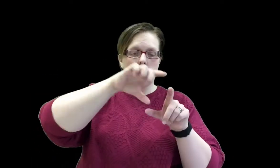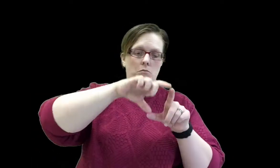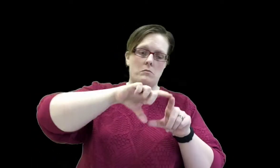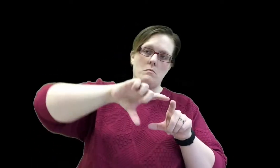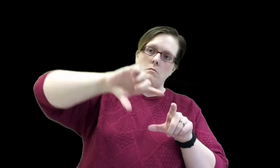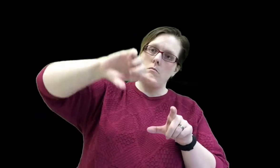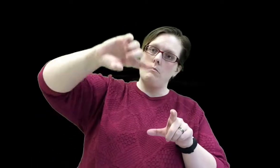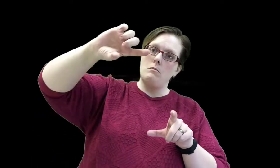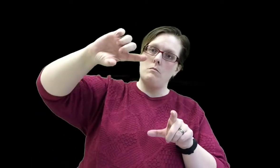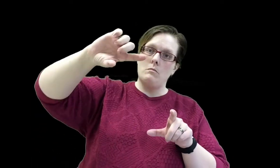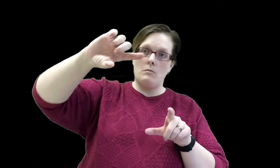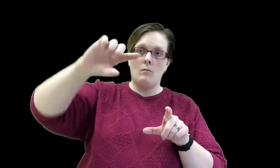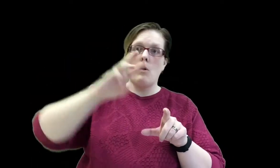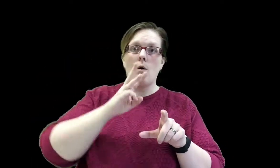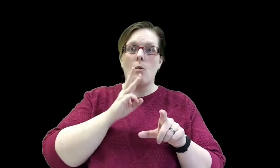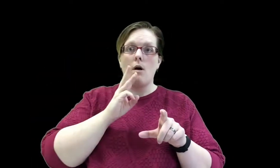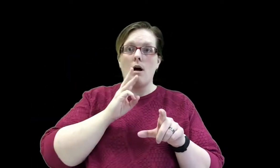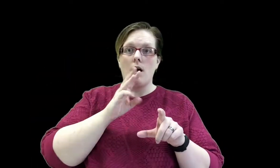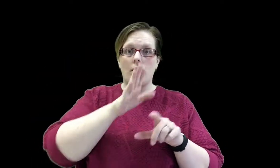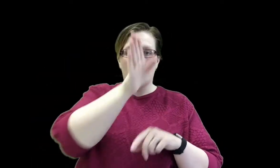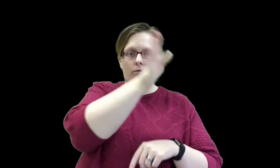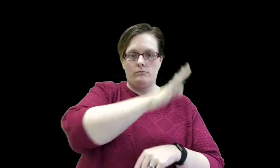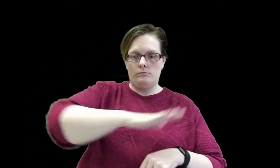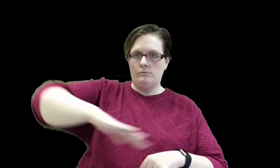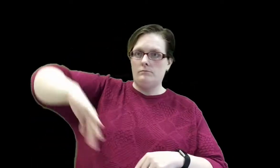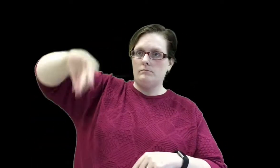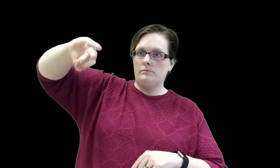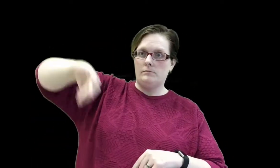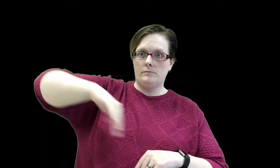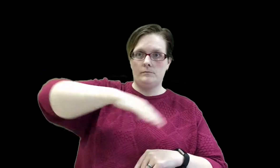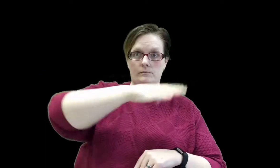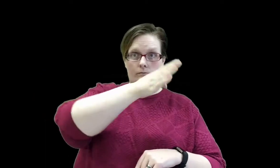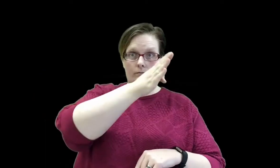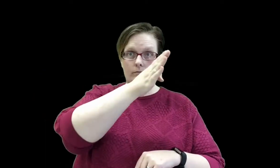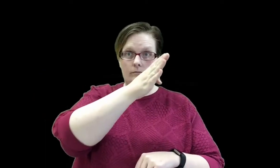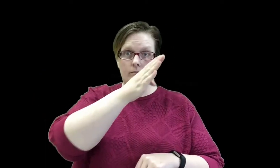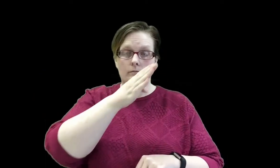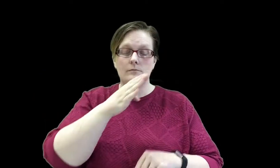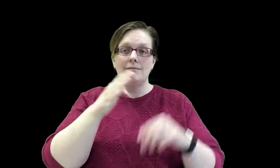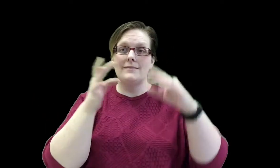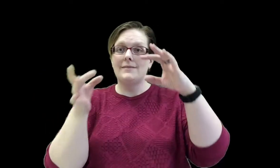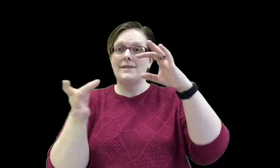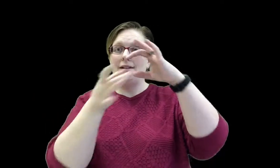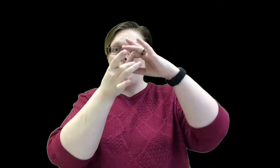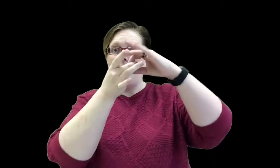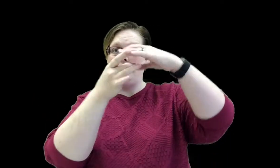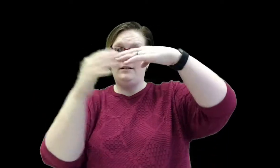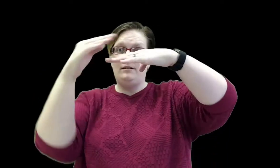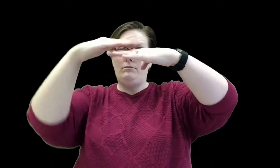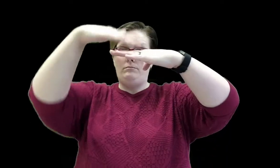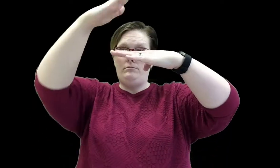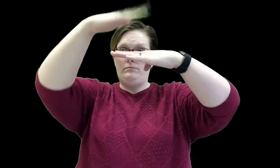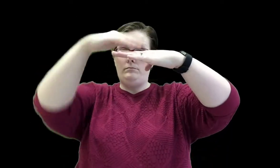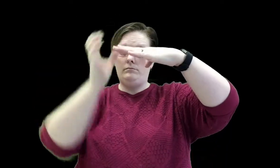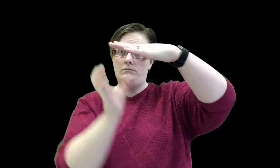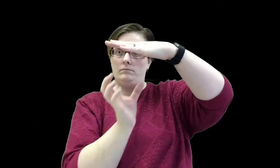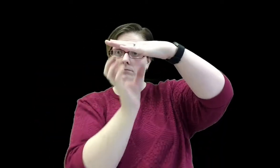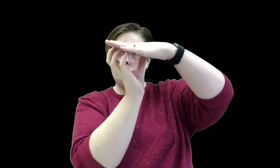That area is actually a peninsula. It's got water along three sides, and it's connected to the mainland